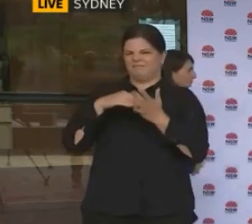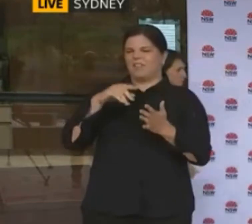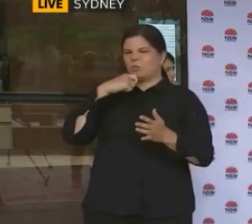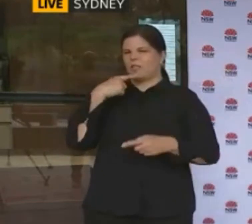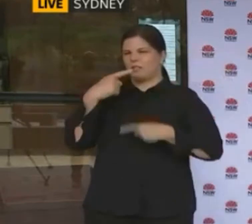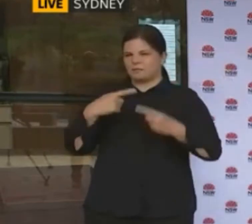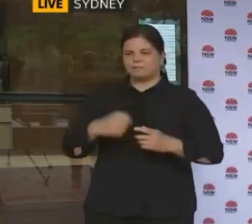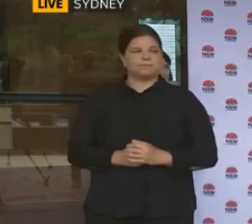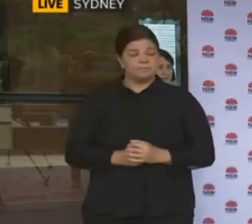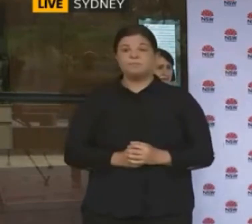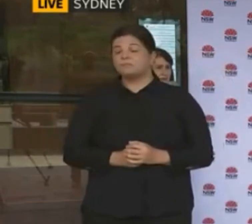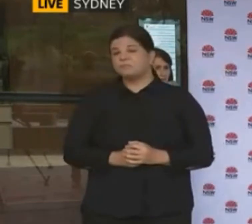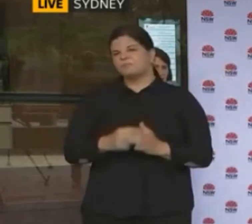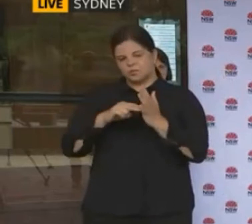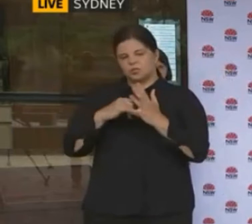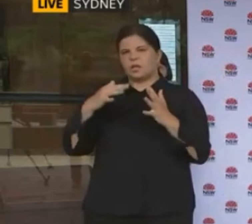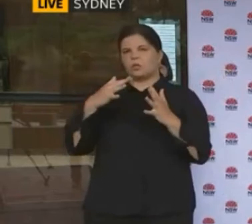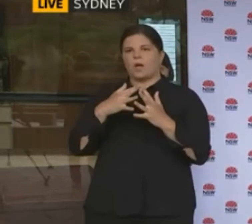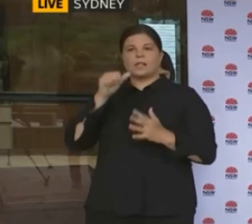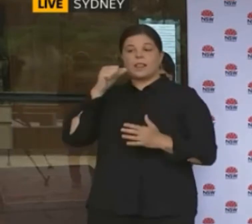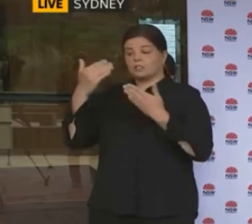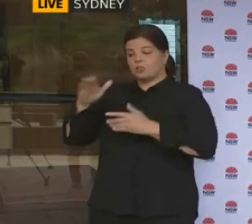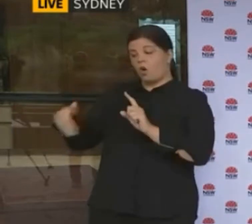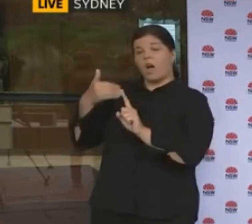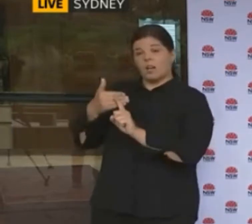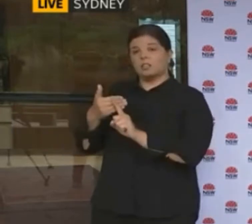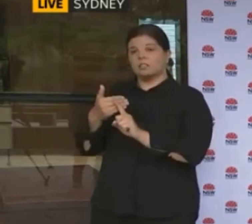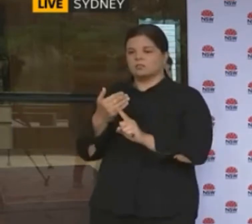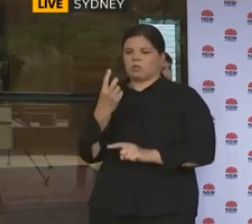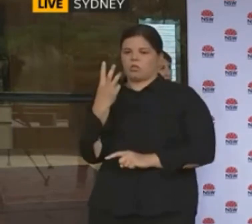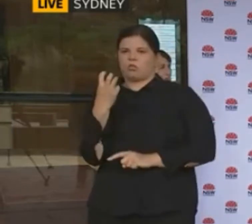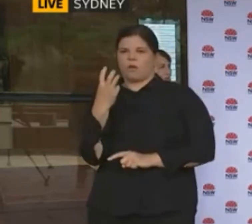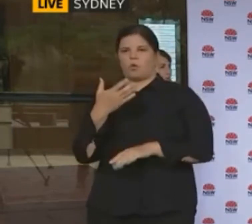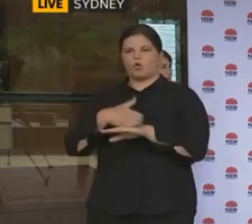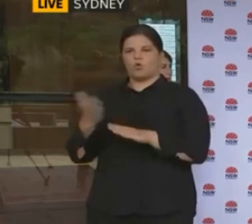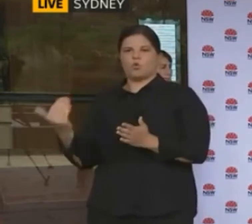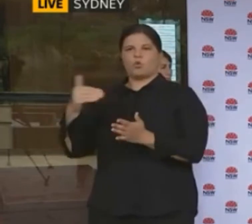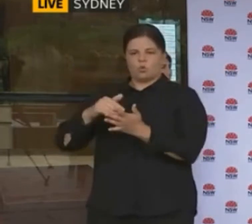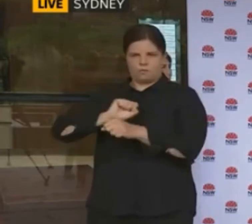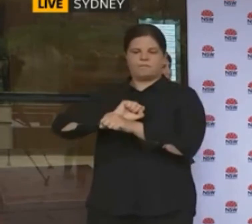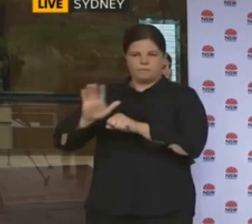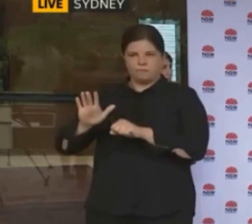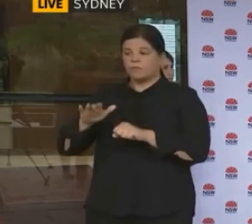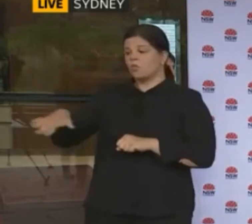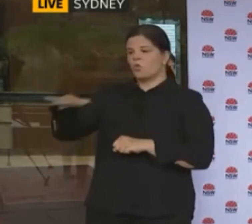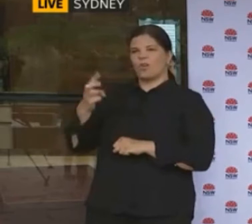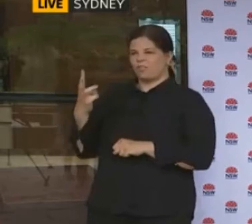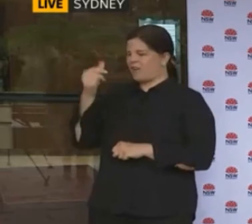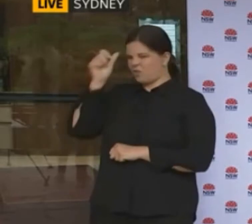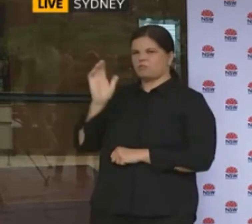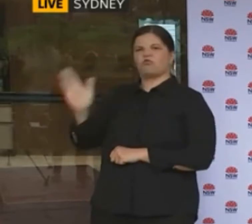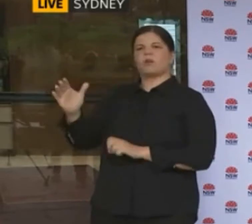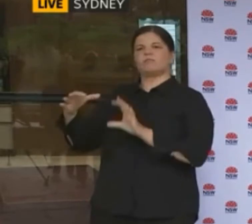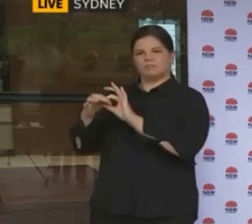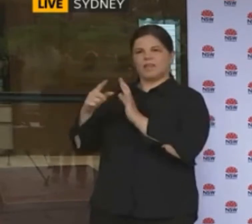So New South Wales recorded 3 new locally acquired cases of COVID to the 24 hours to 8 p.m. All 3 were linked to the Avalon cluster, which